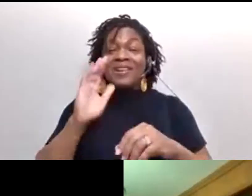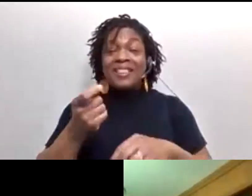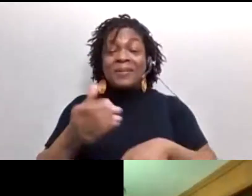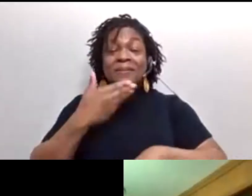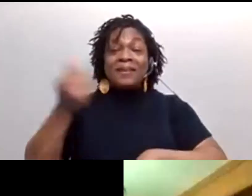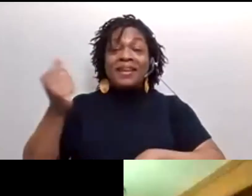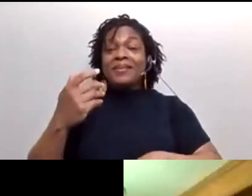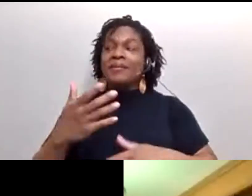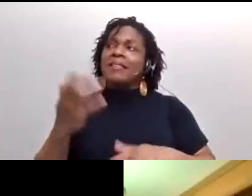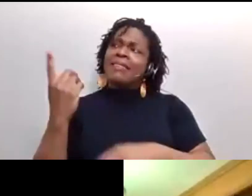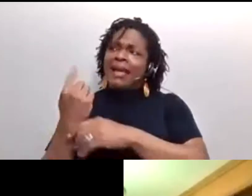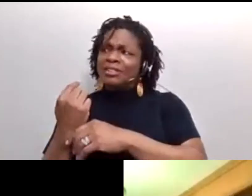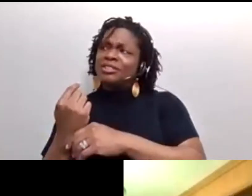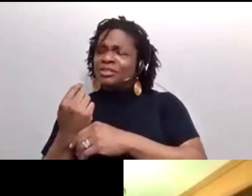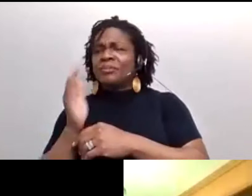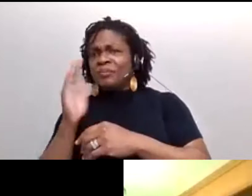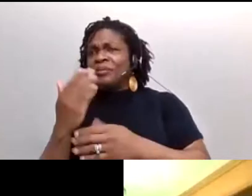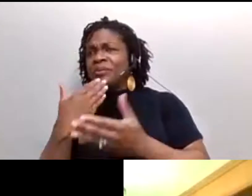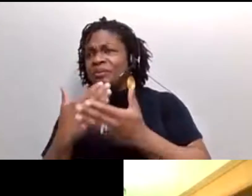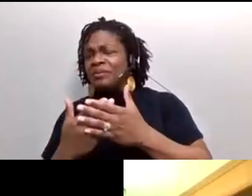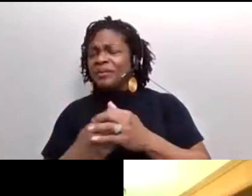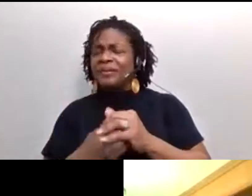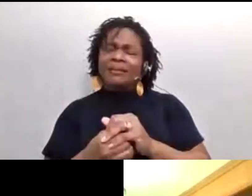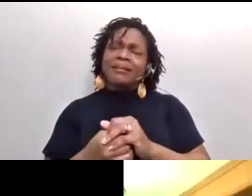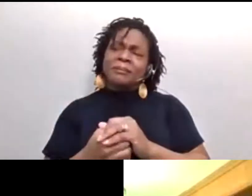year went pretty well, I think.